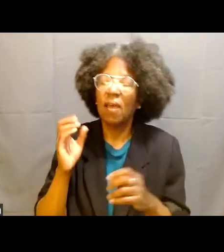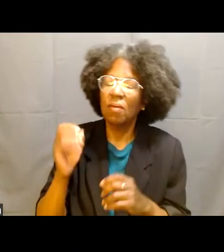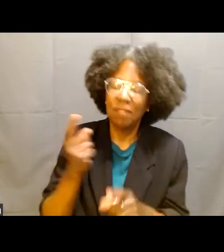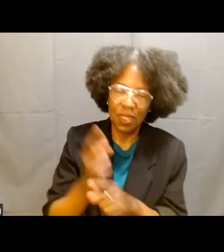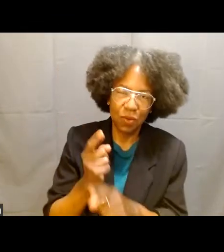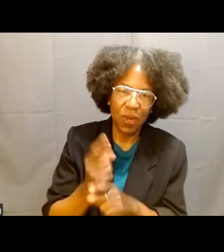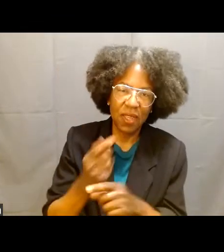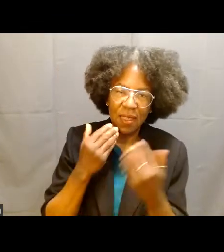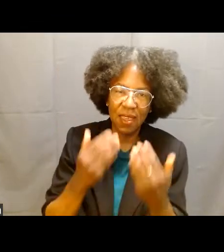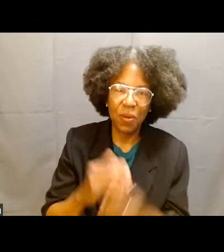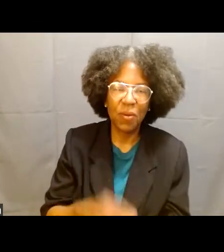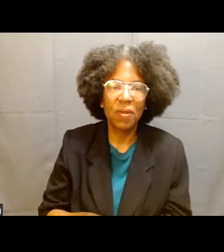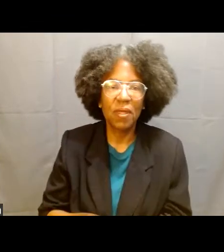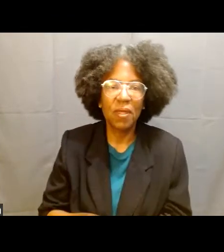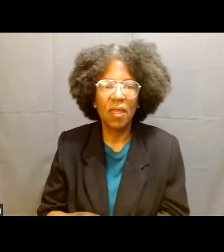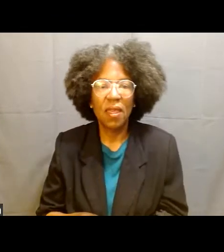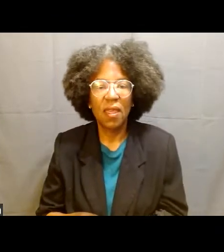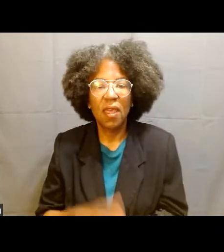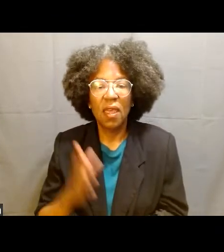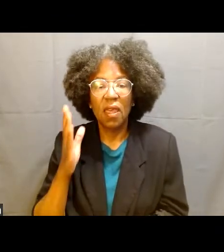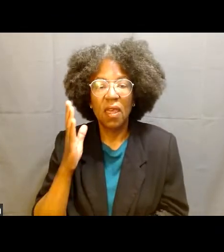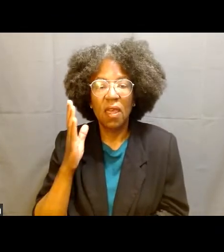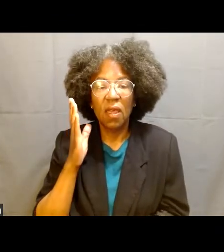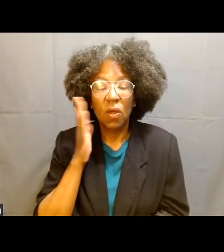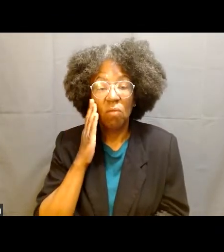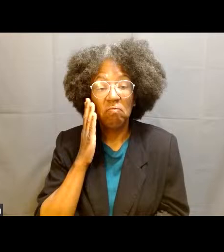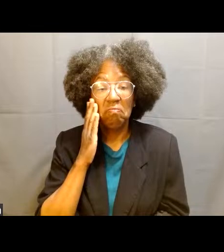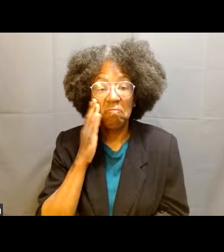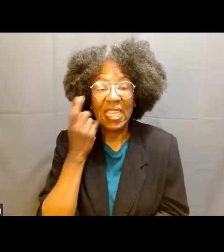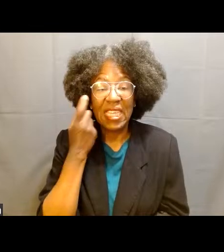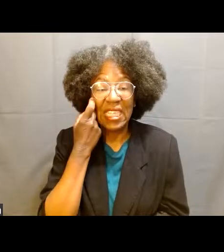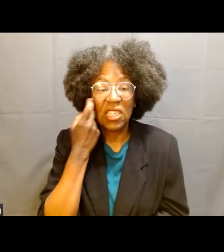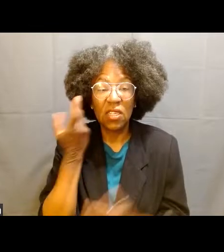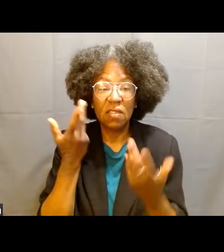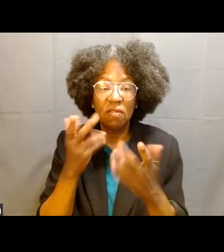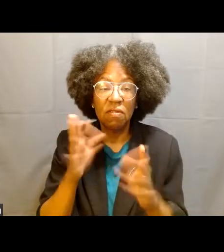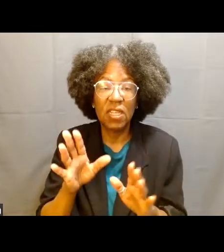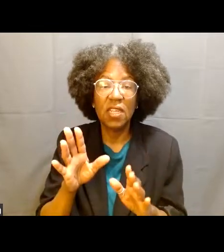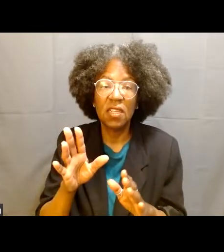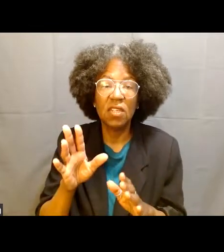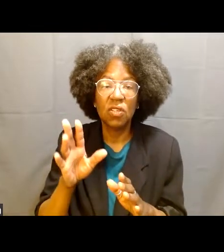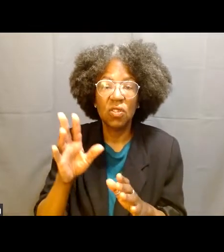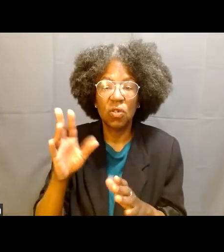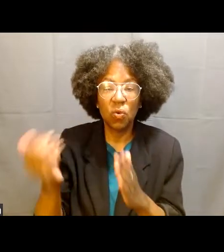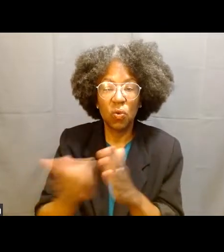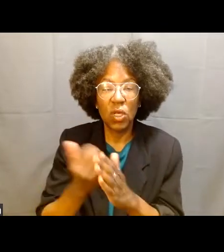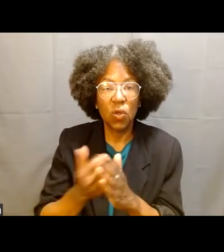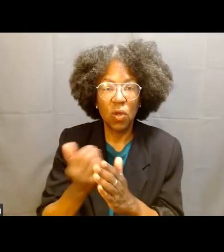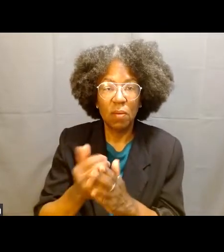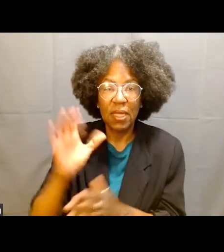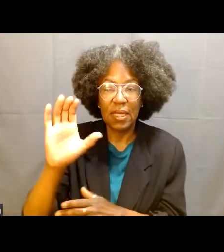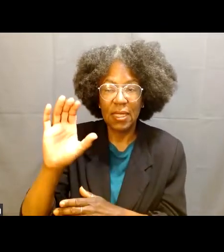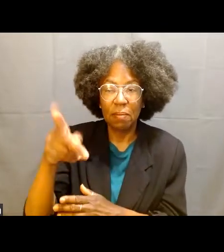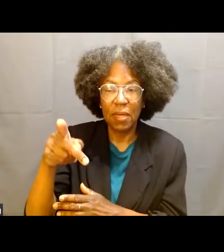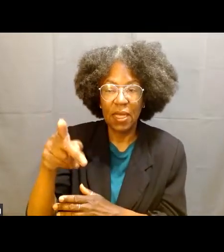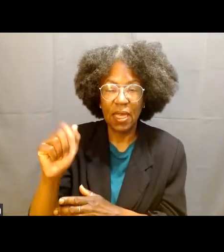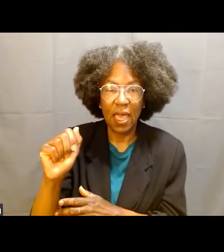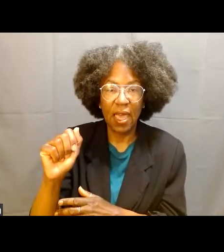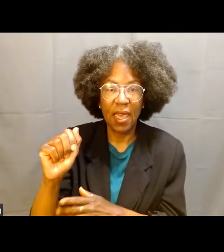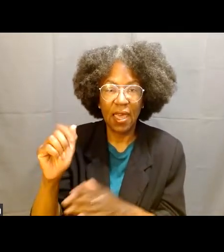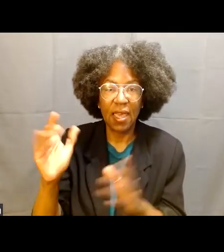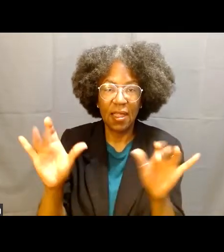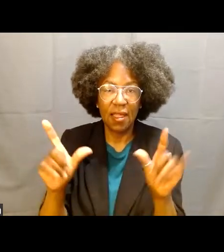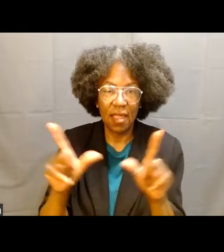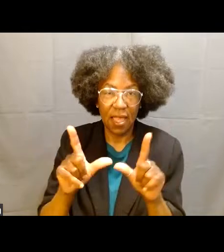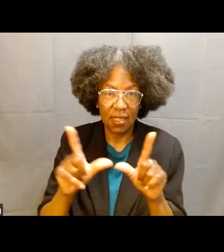I just finished renewing my CPA license and I had to take ethics, and every time you review